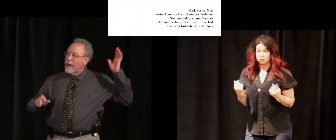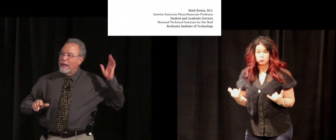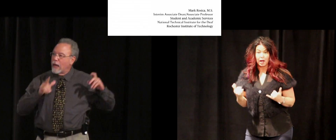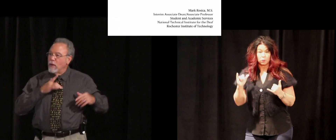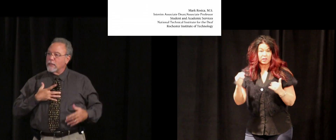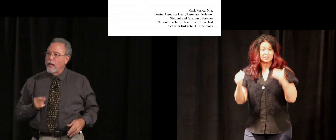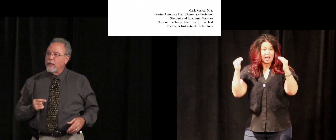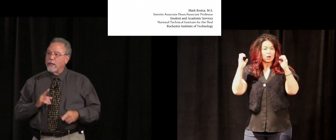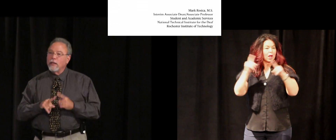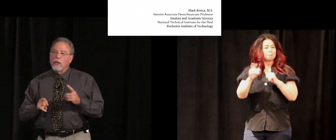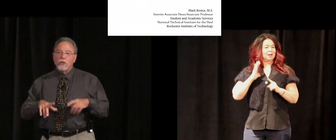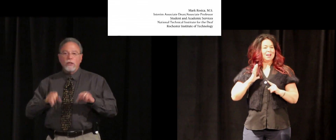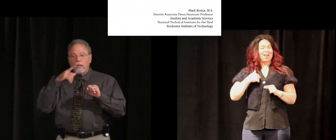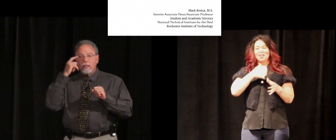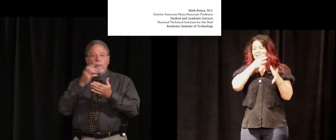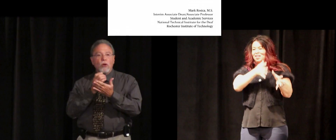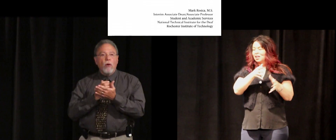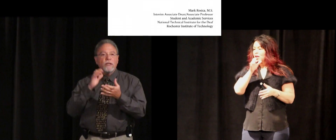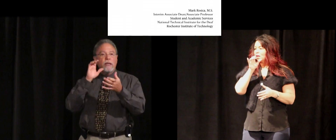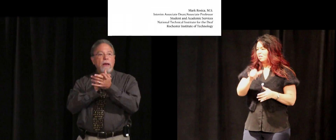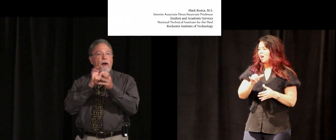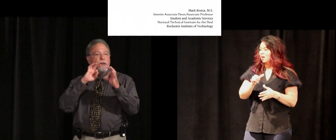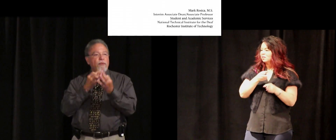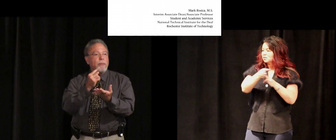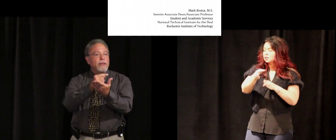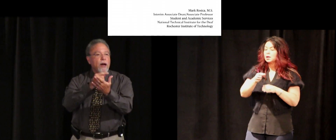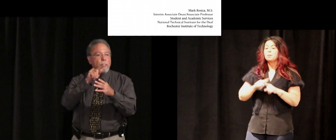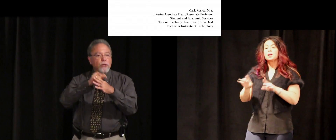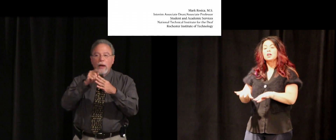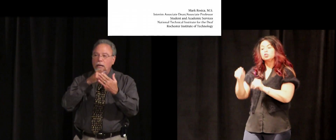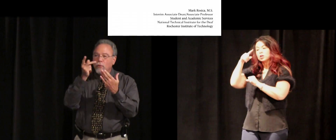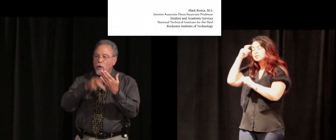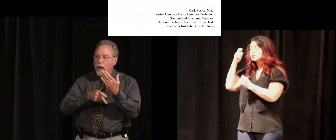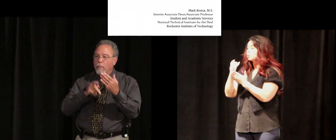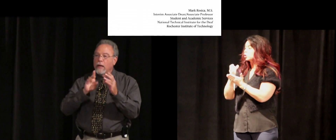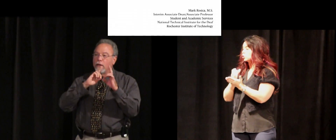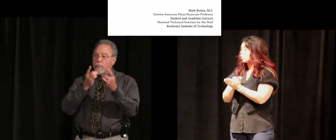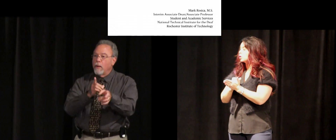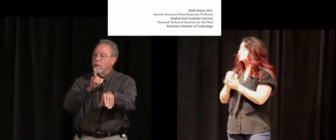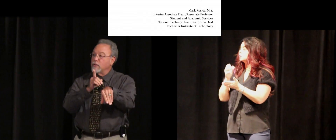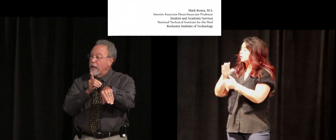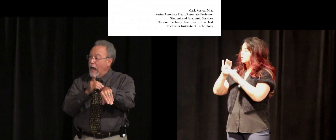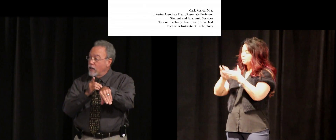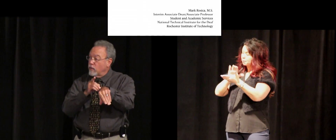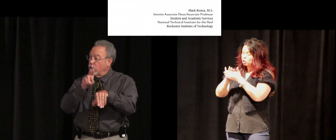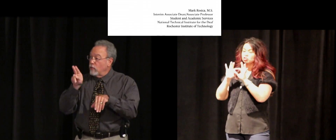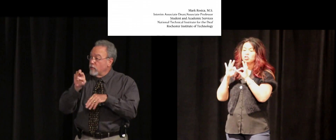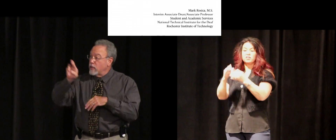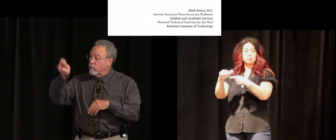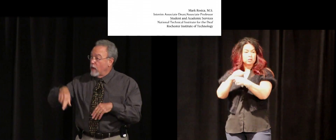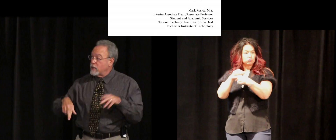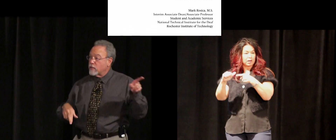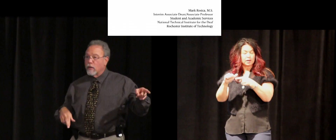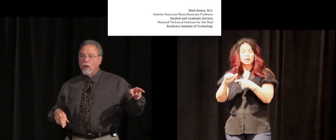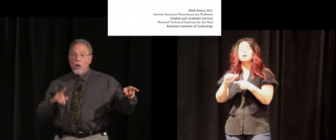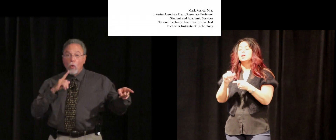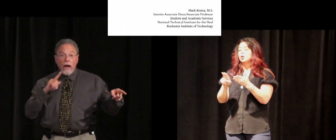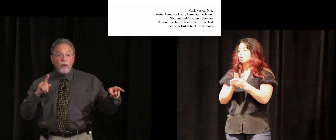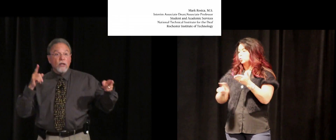program. Boy, did I learn a lot. I learned a lot about parents and family relations also at the same time. And in